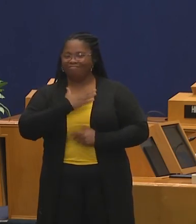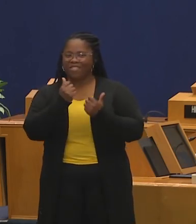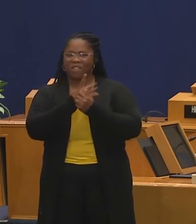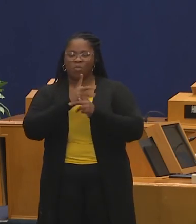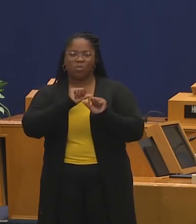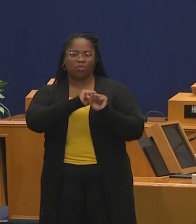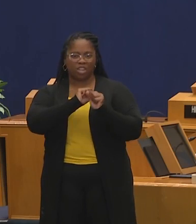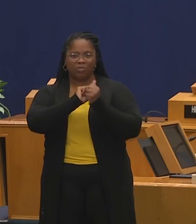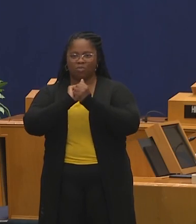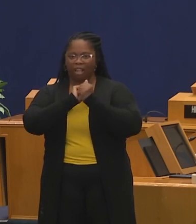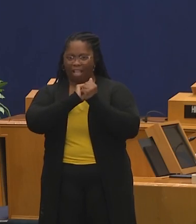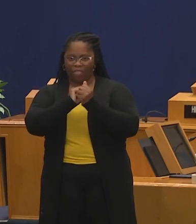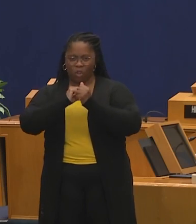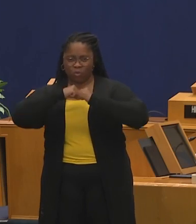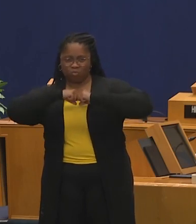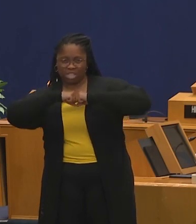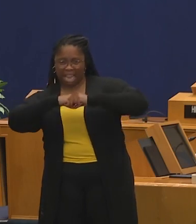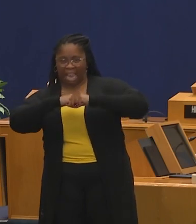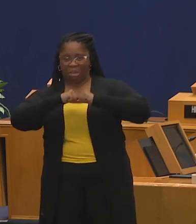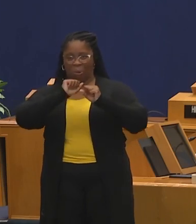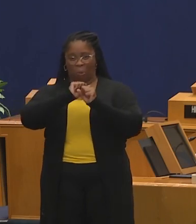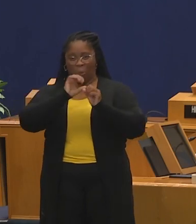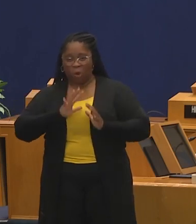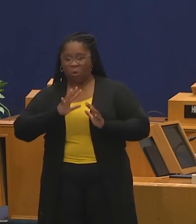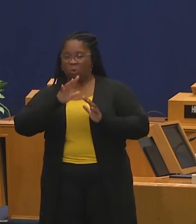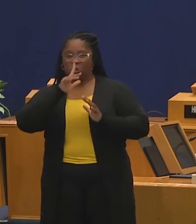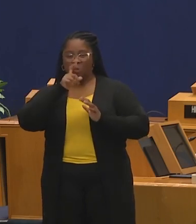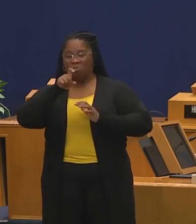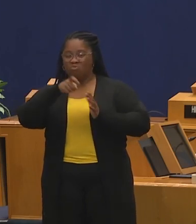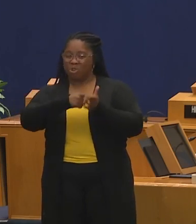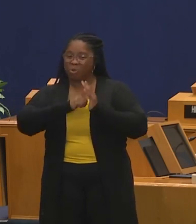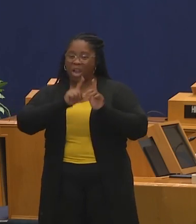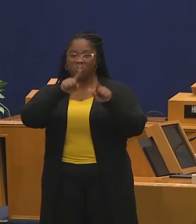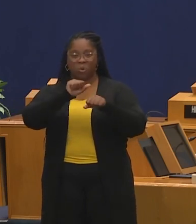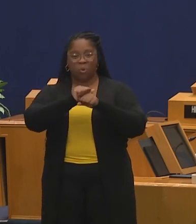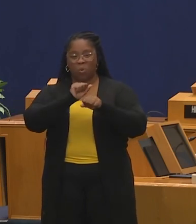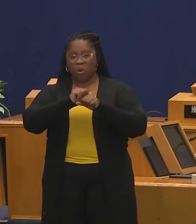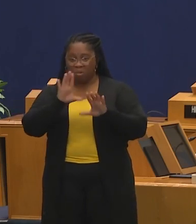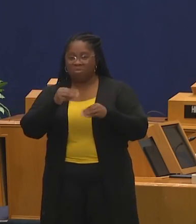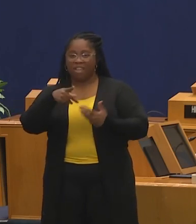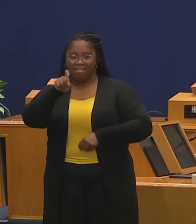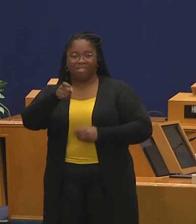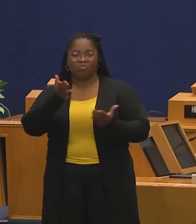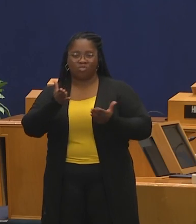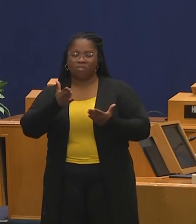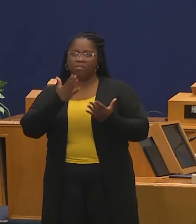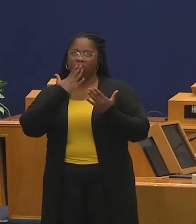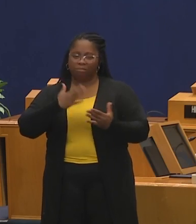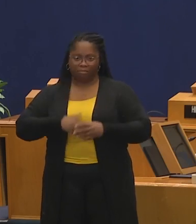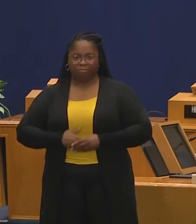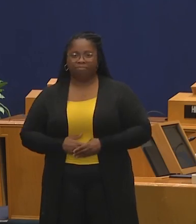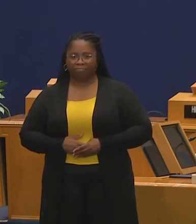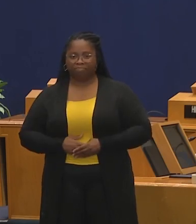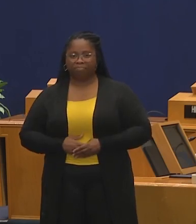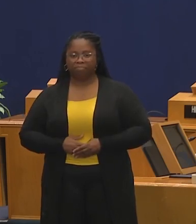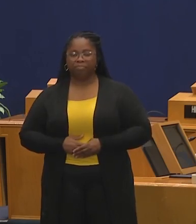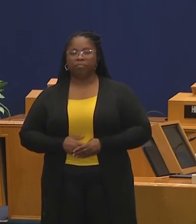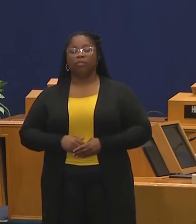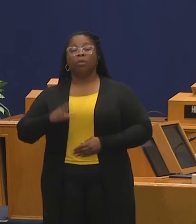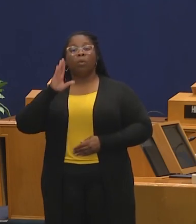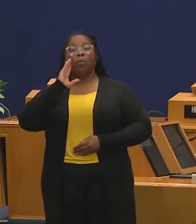to protect those frontline workers that provide us with these very essential services. We'll be conducting